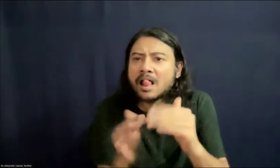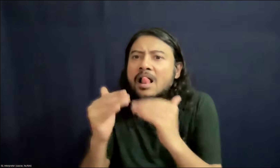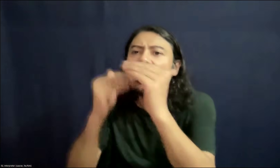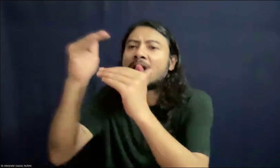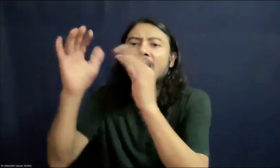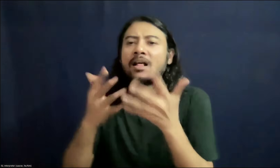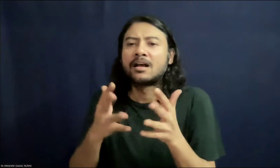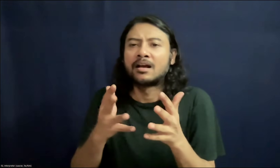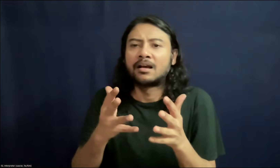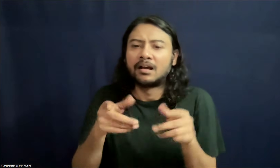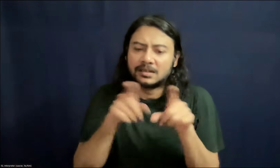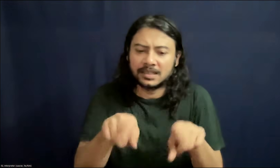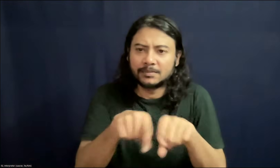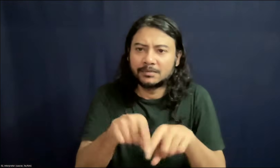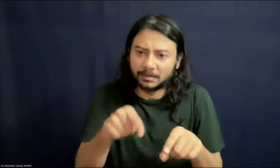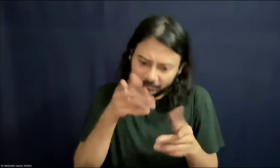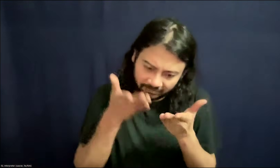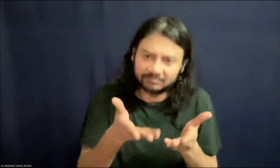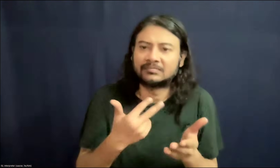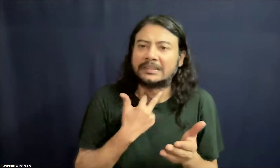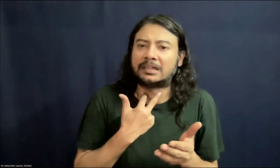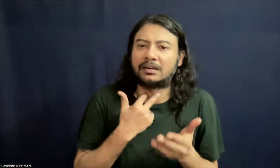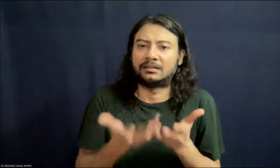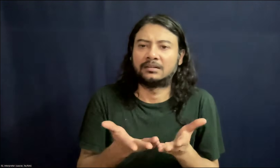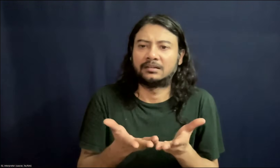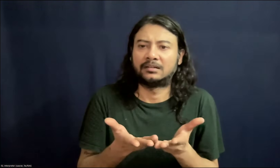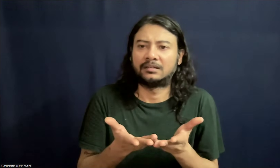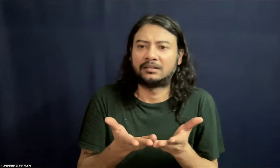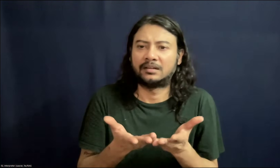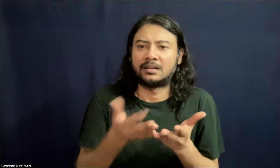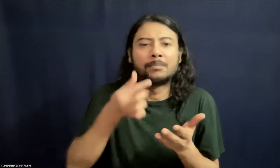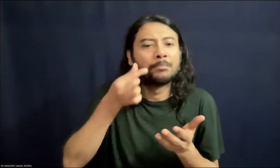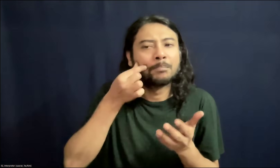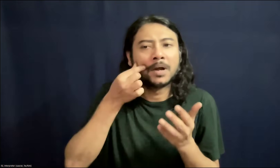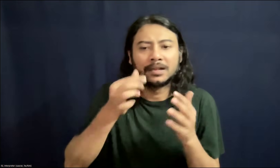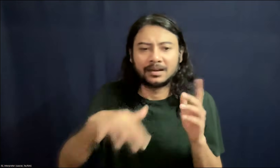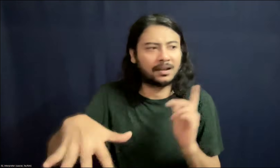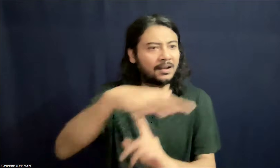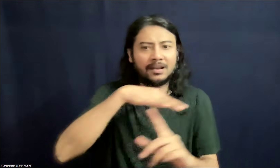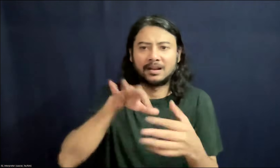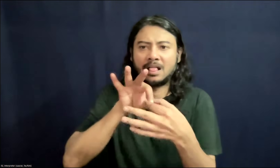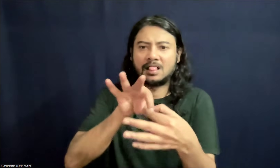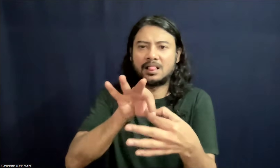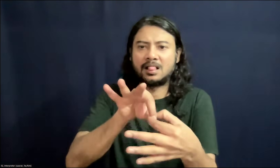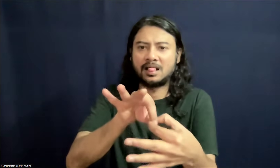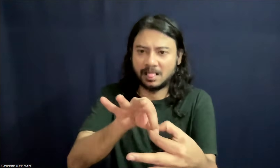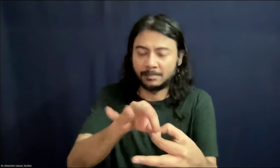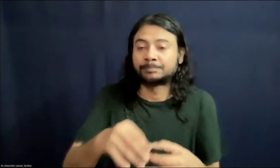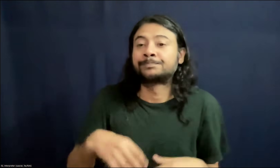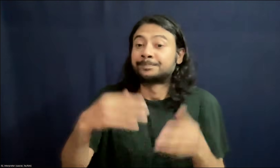That means this material world has caught him and he's not able to come out of this material world. Then Krishna says that you can cut this